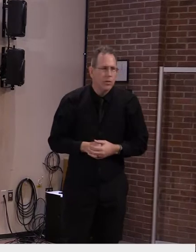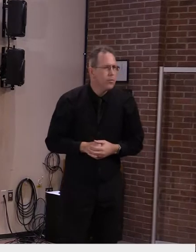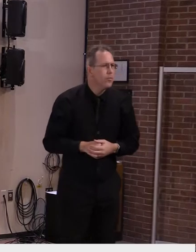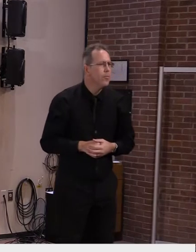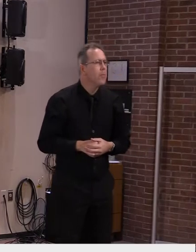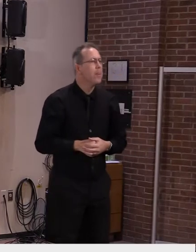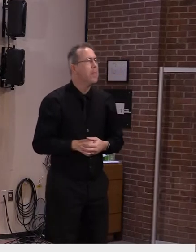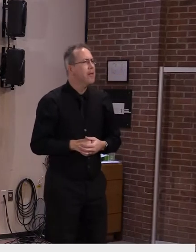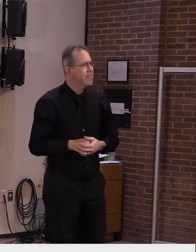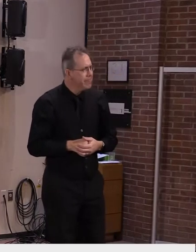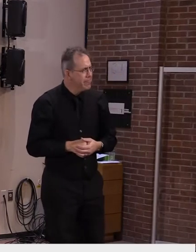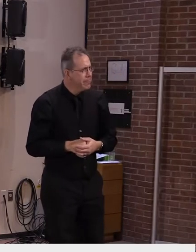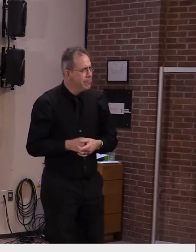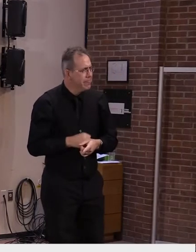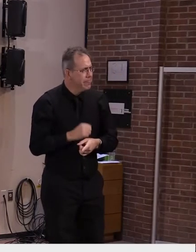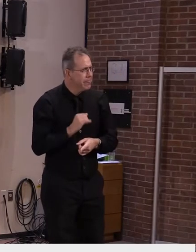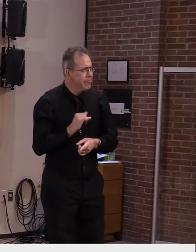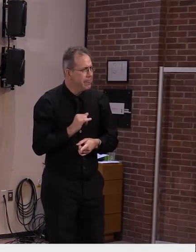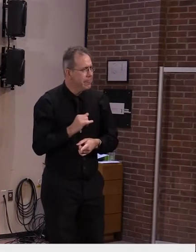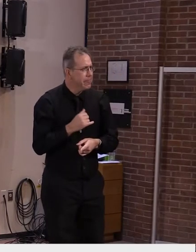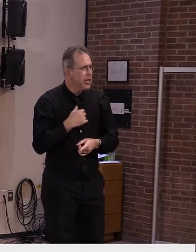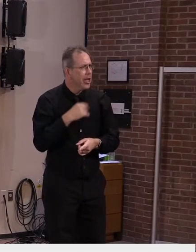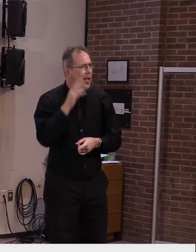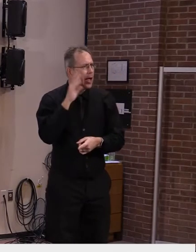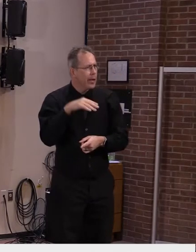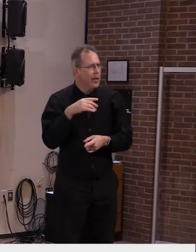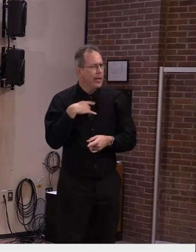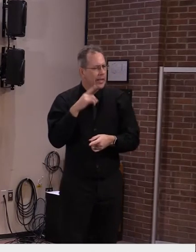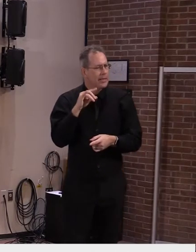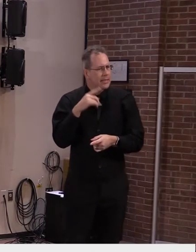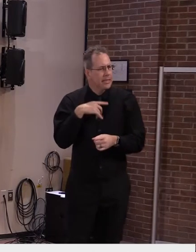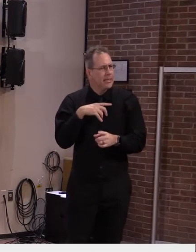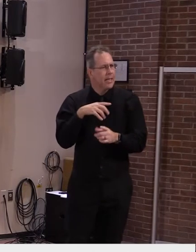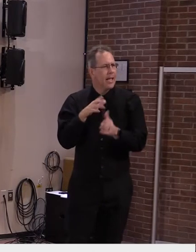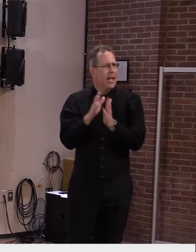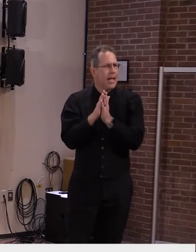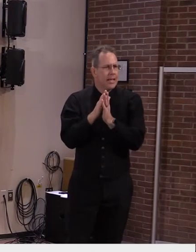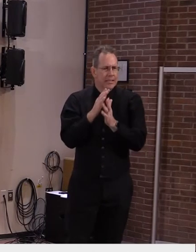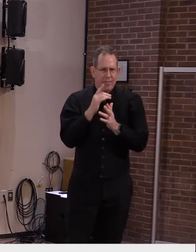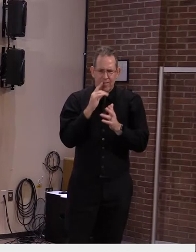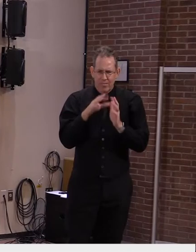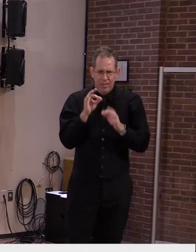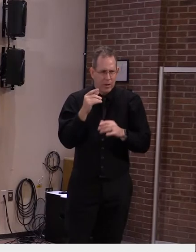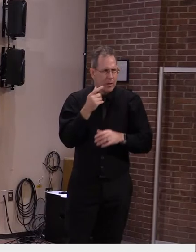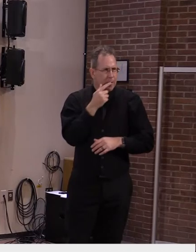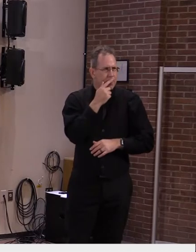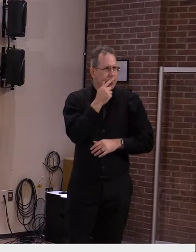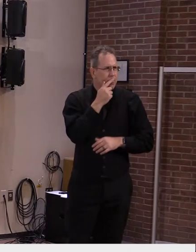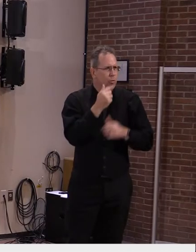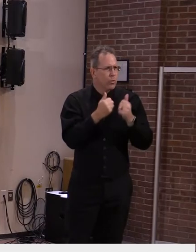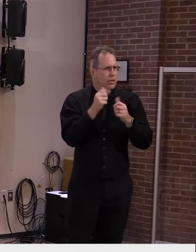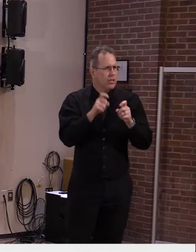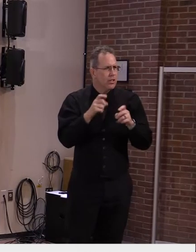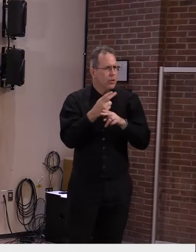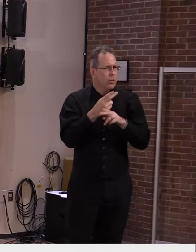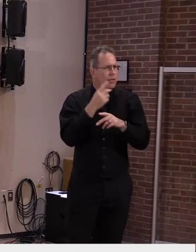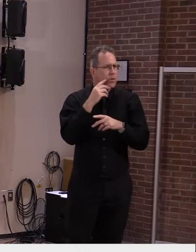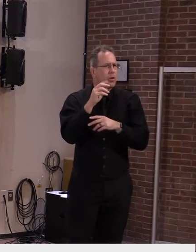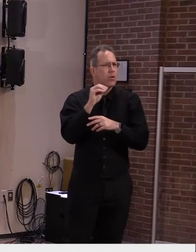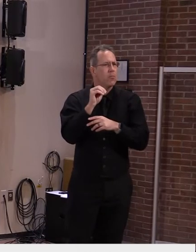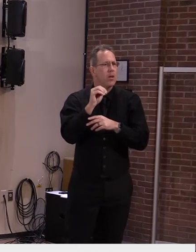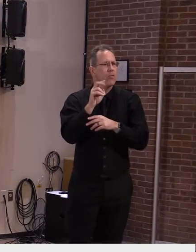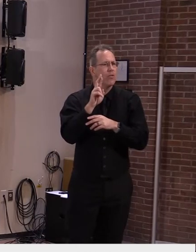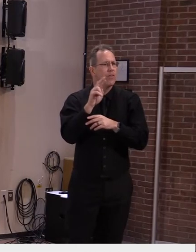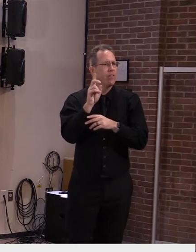I know that I had asked if we could look into providing additional testing in the Mad River Valley. I